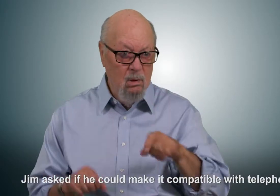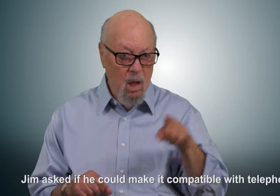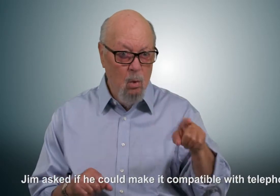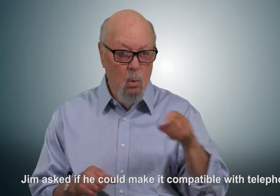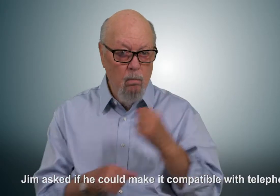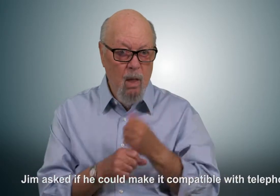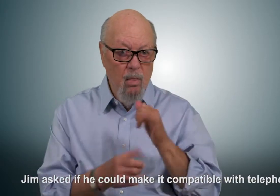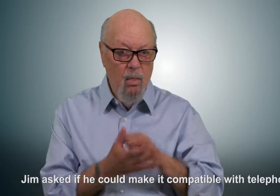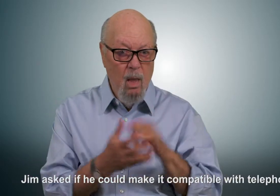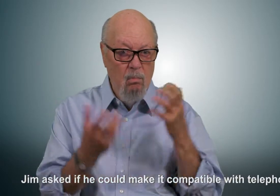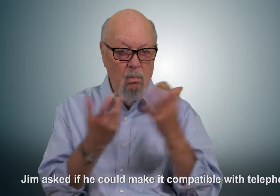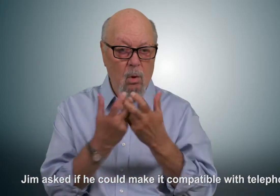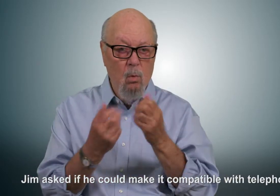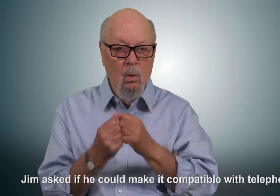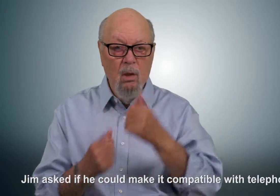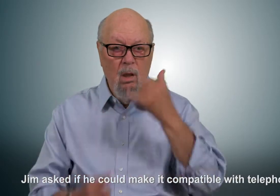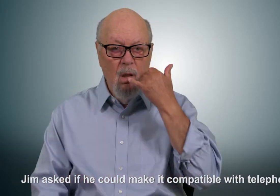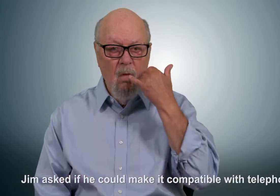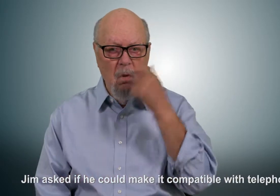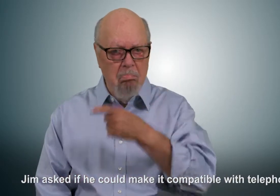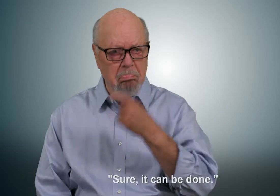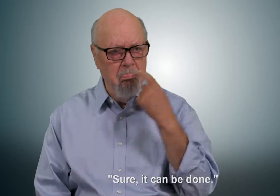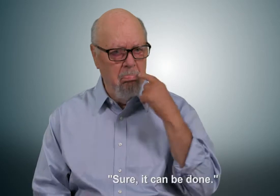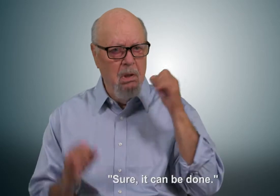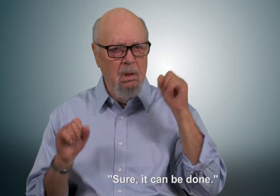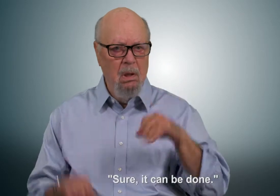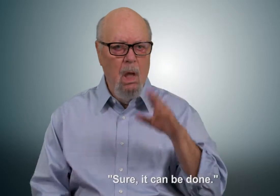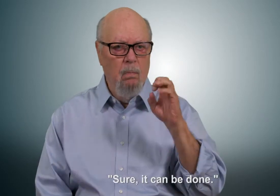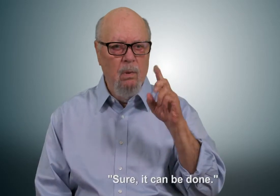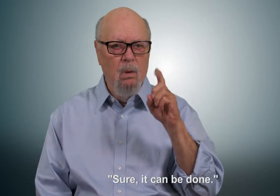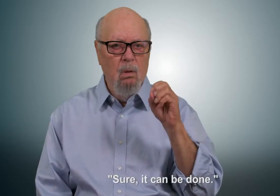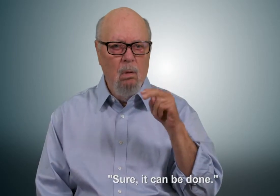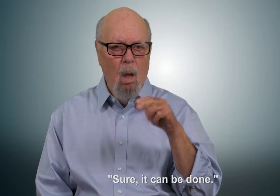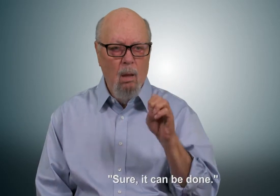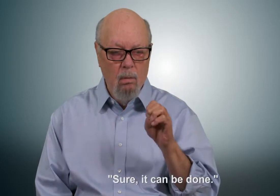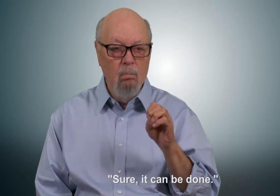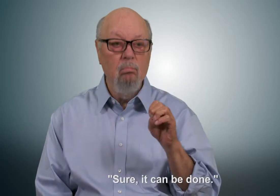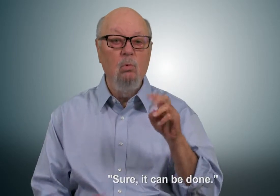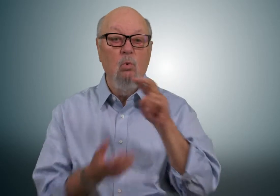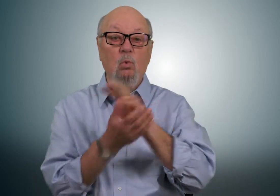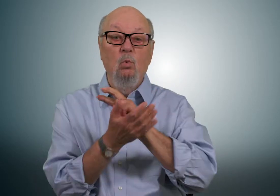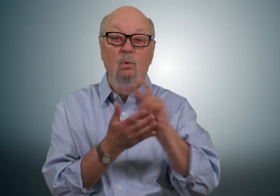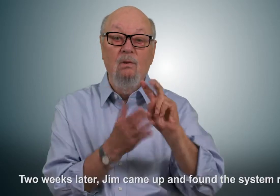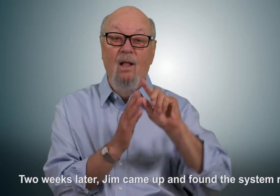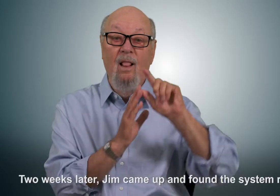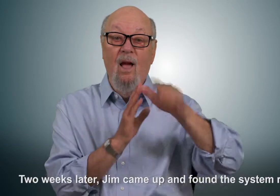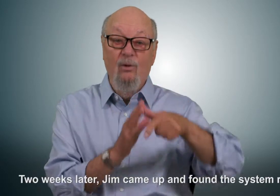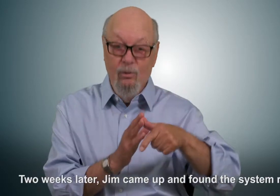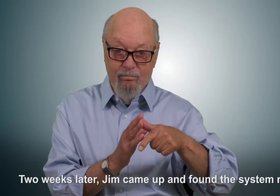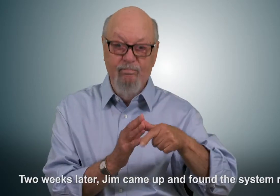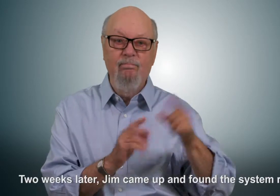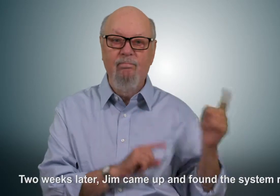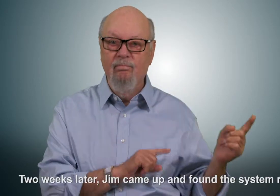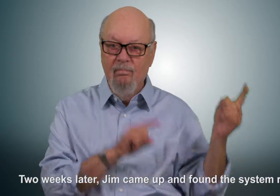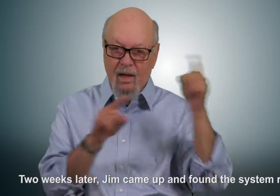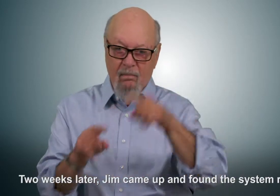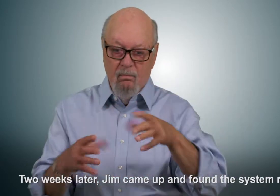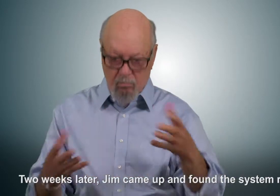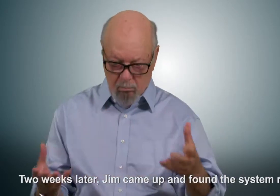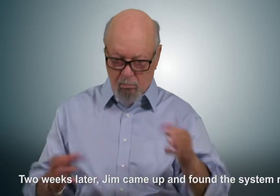if he could make it compatible with telephones. Sure, it can be done. Two weeks later, Jim came up and found the